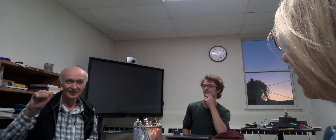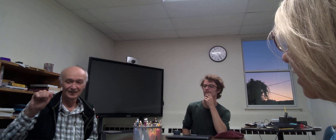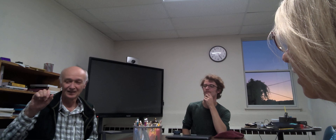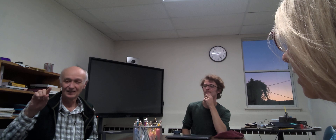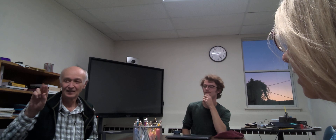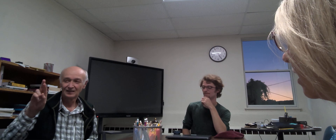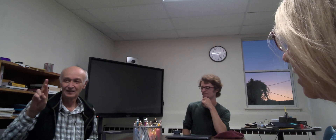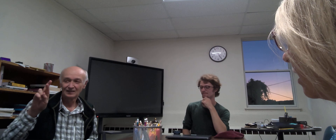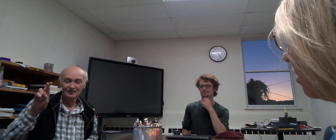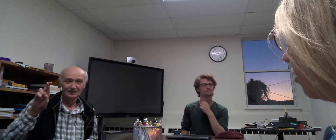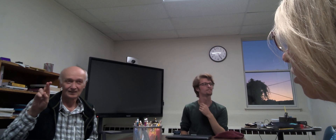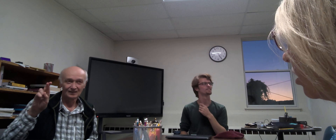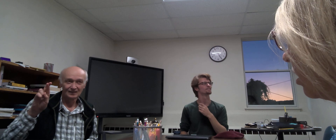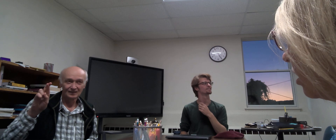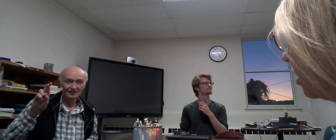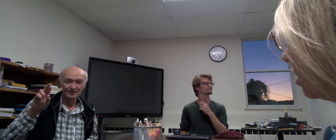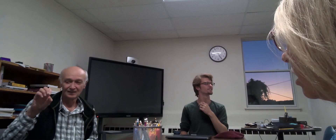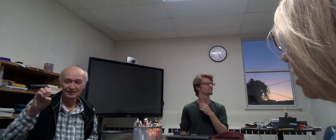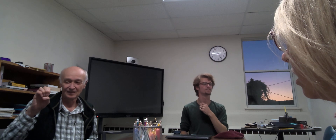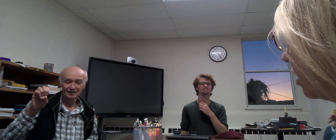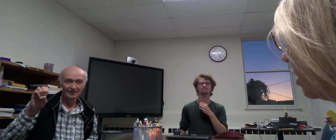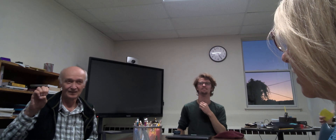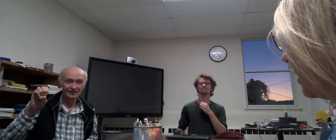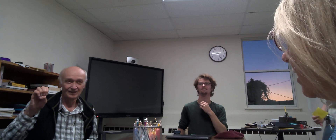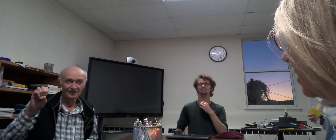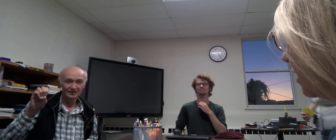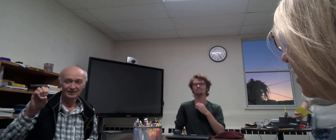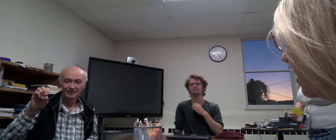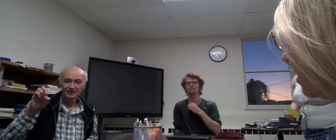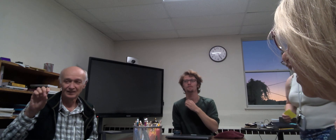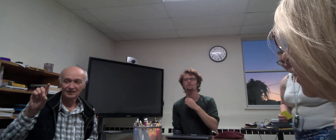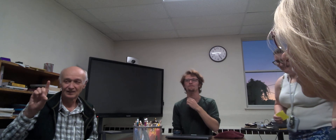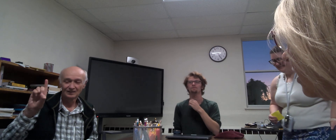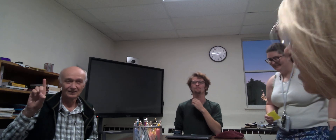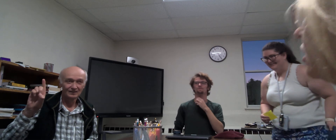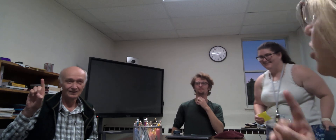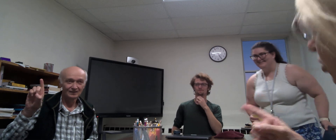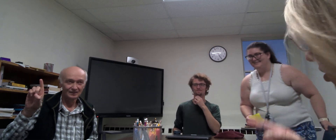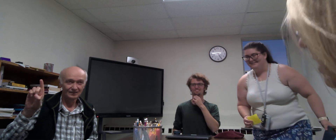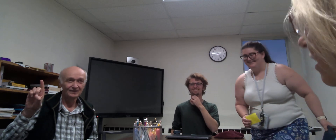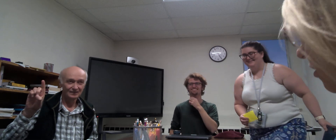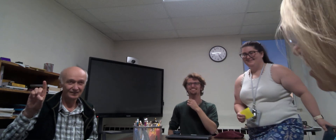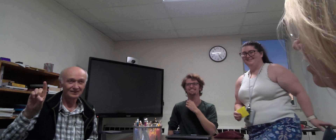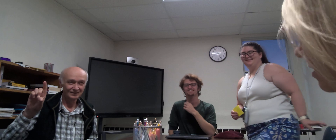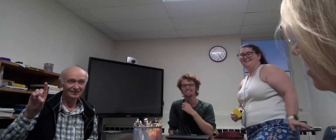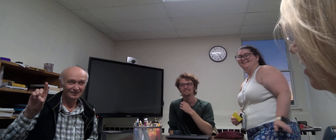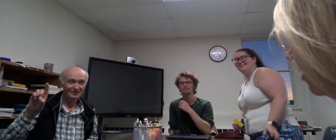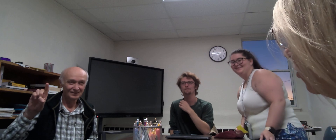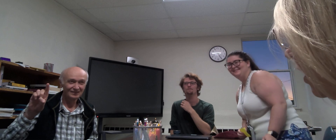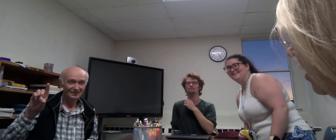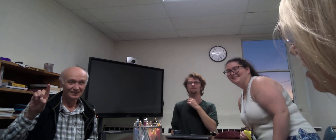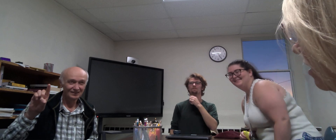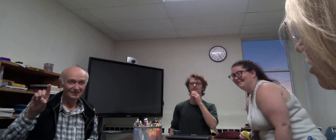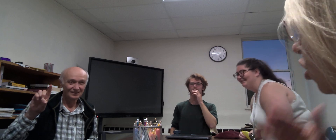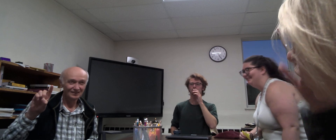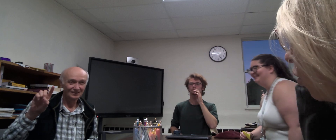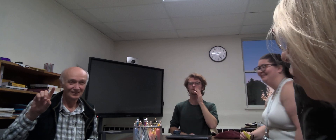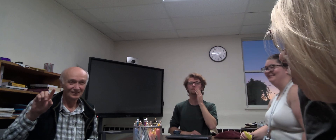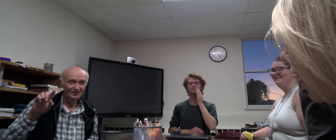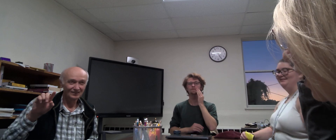You got the Xanax? No, but I had that one before and it was funny. You're Uh, scared. I'm like, I Okay, could use so- that. Okay. Why?